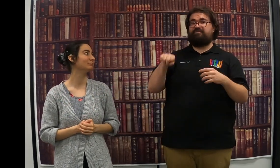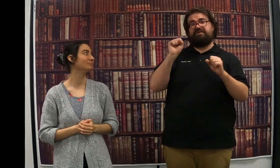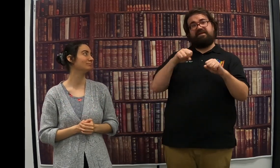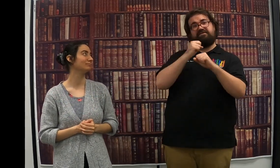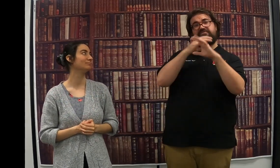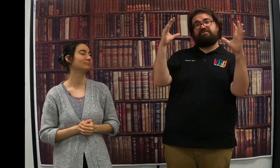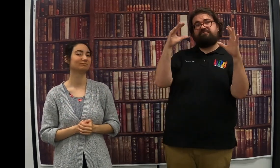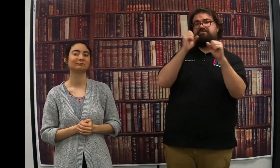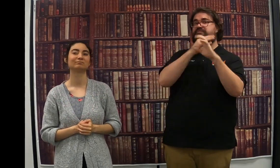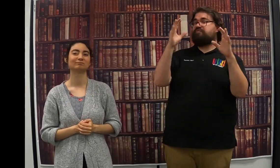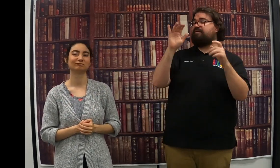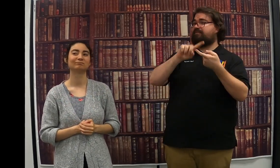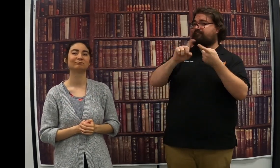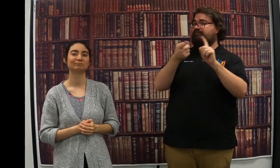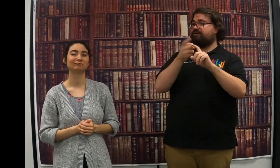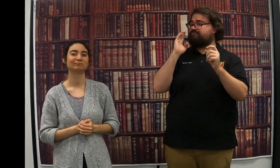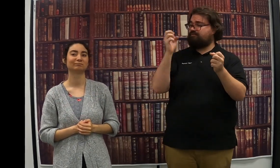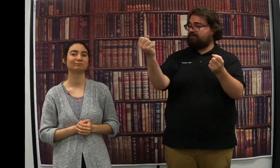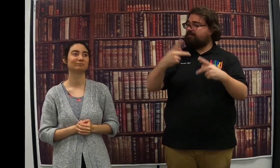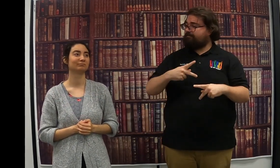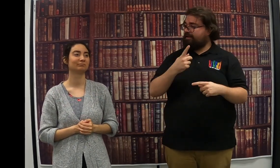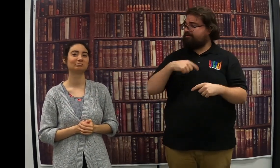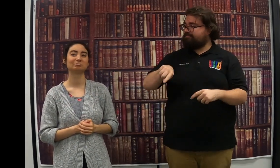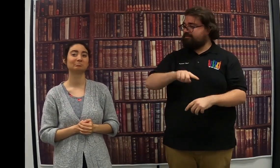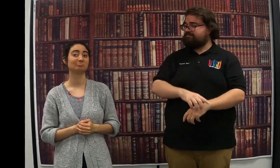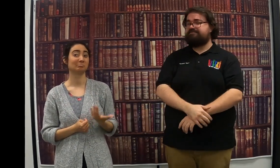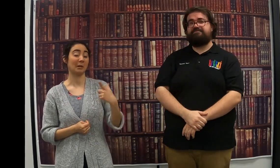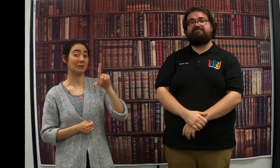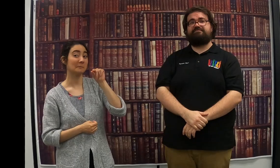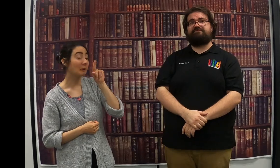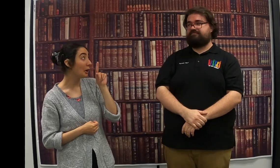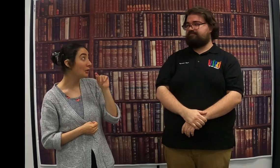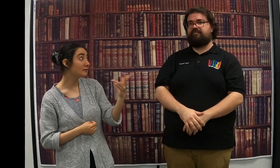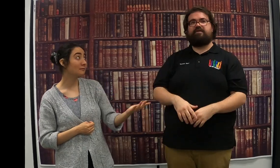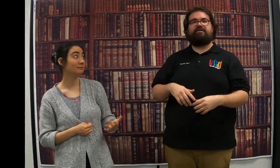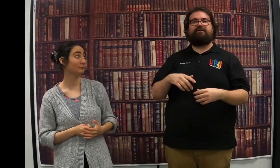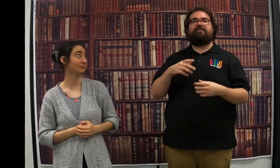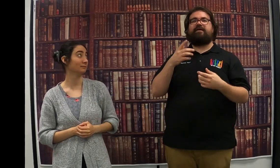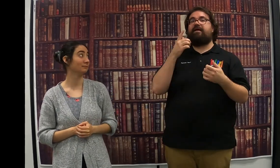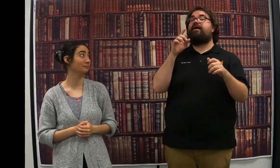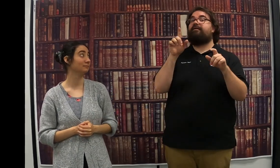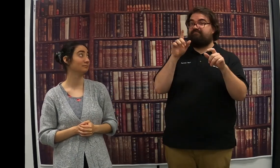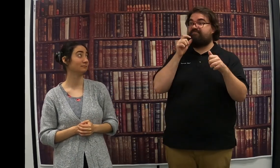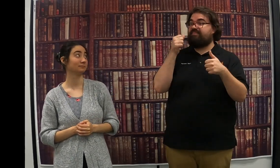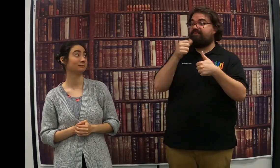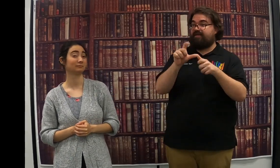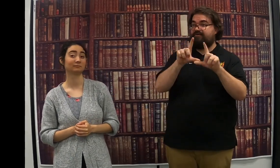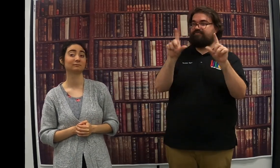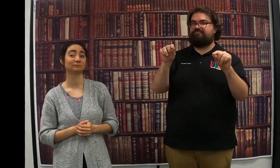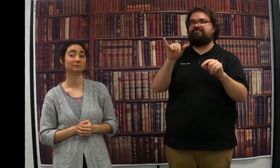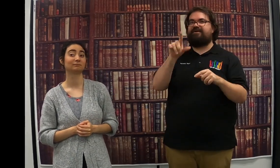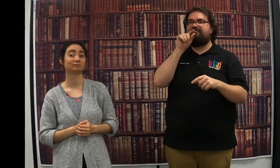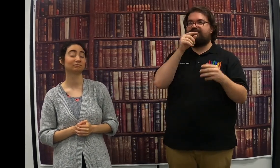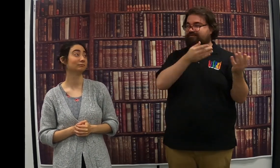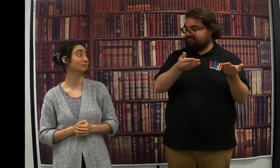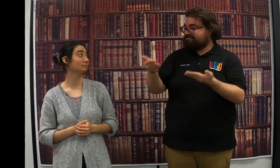Perhaps we should dream that our friends may return to us. As birds? As letters that birds carry.